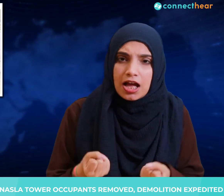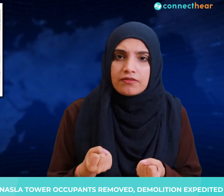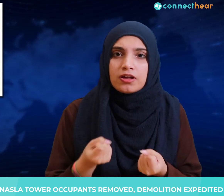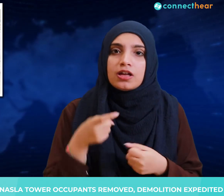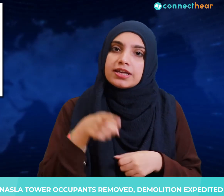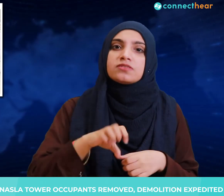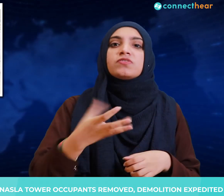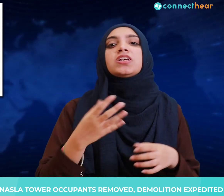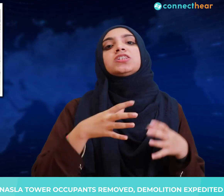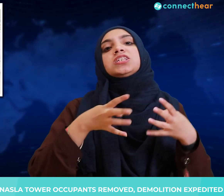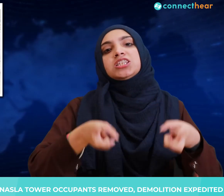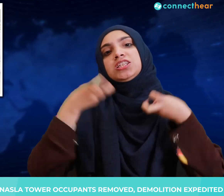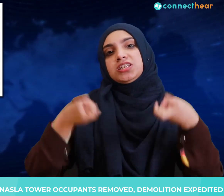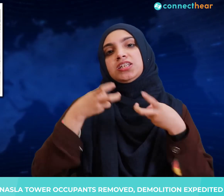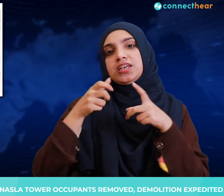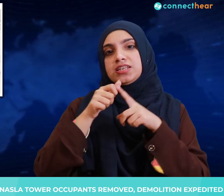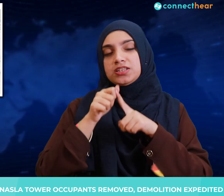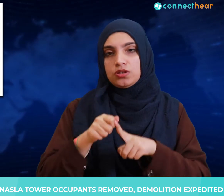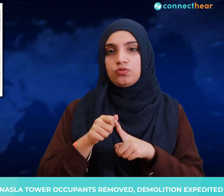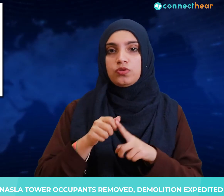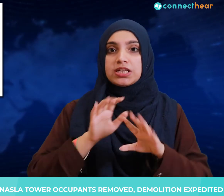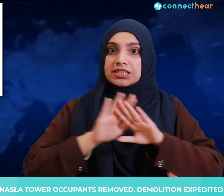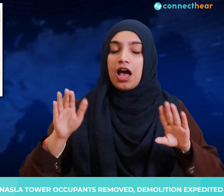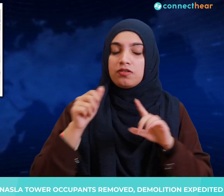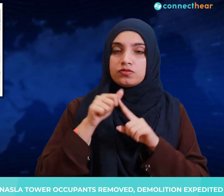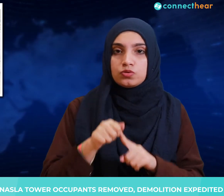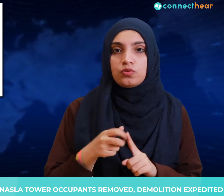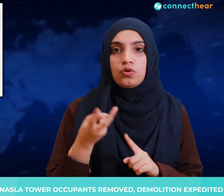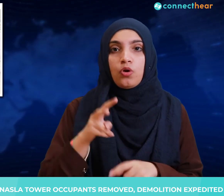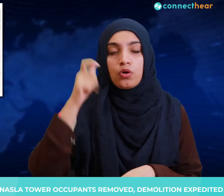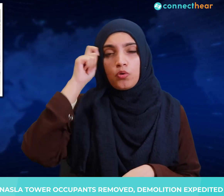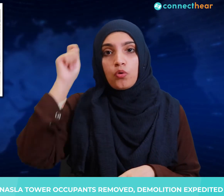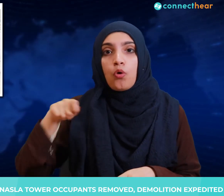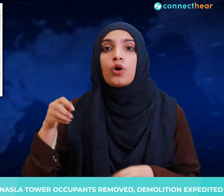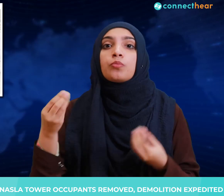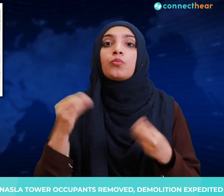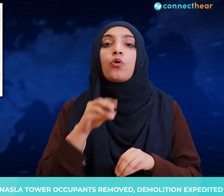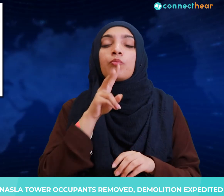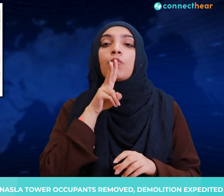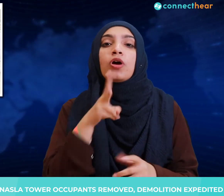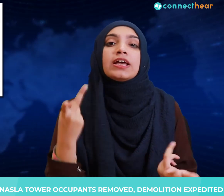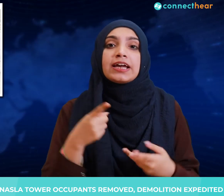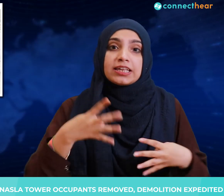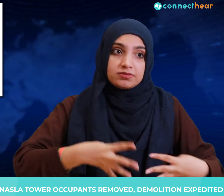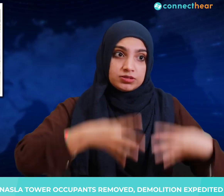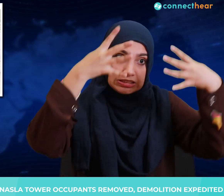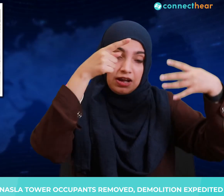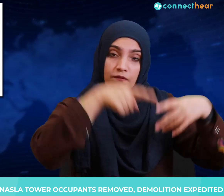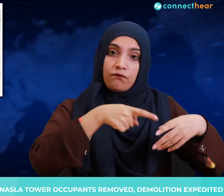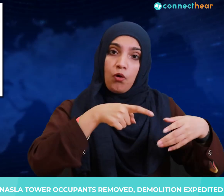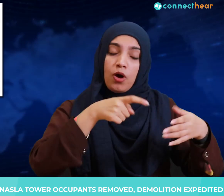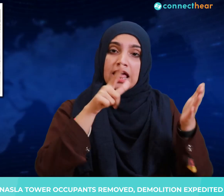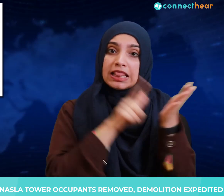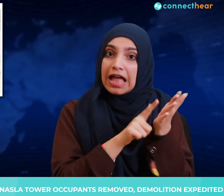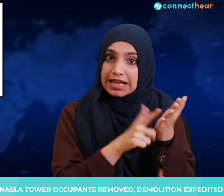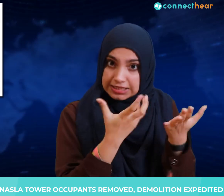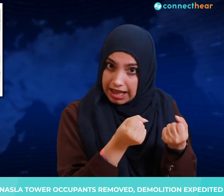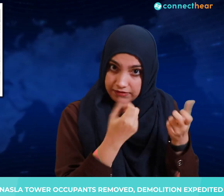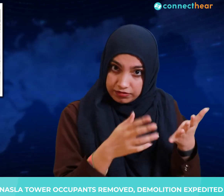The court observed that since the area encroached by the tower had been illegally constructed and it was